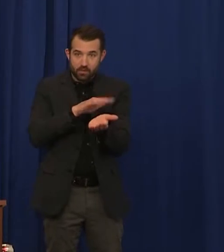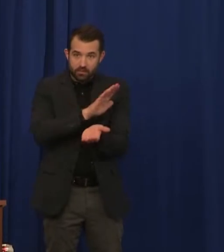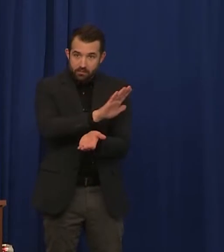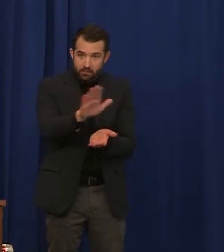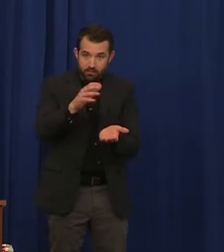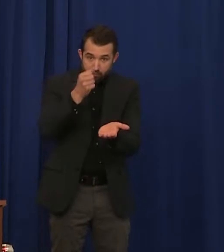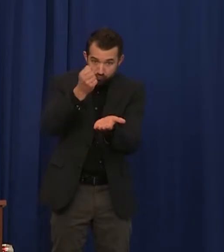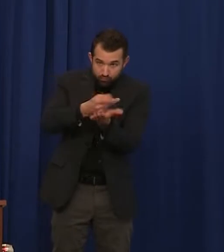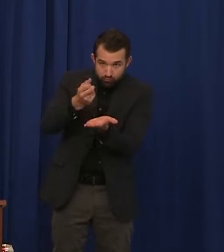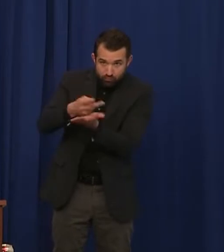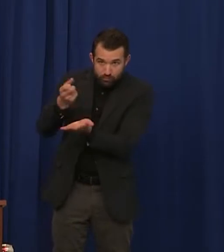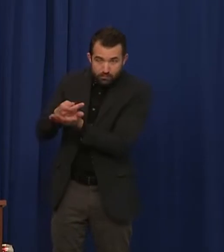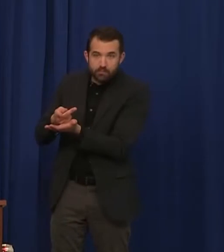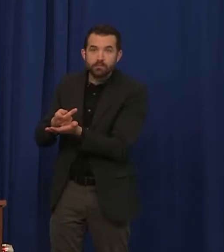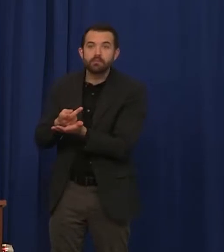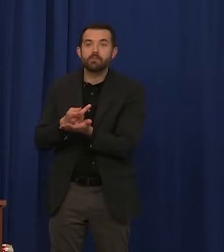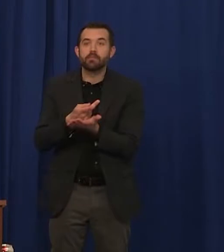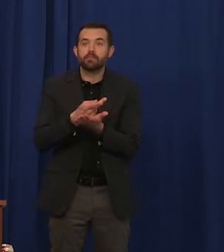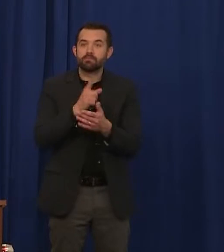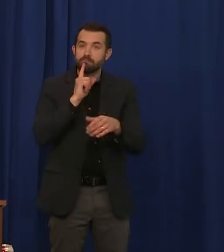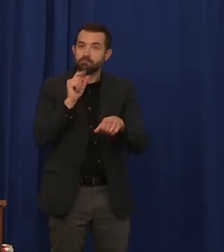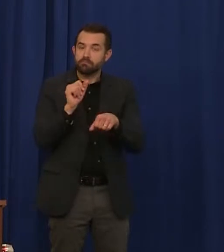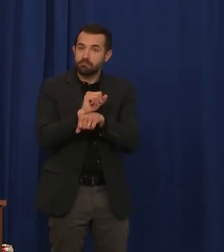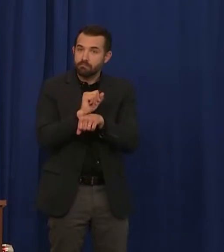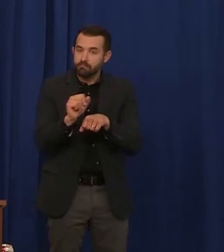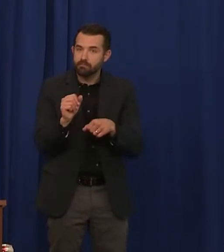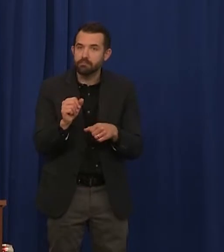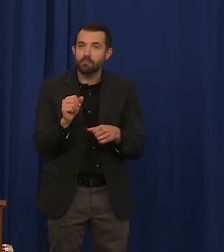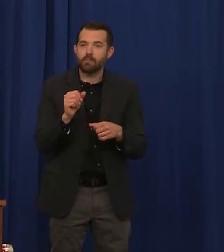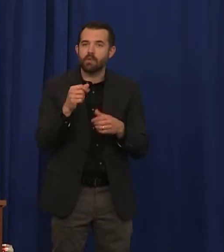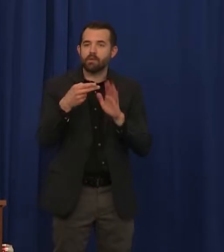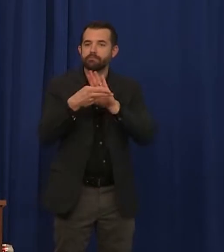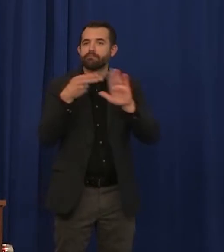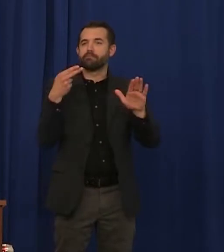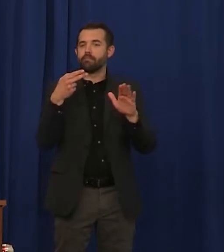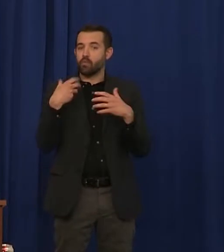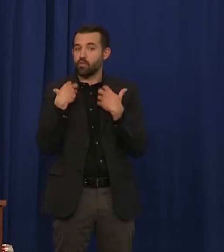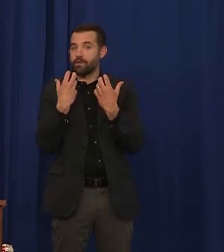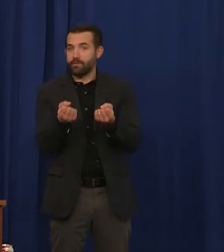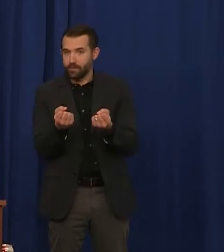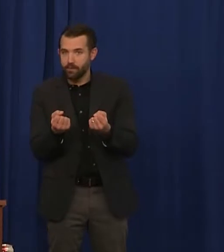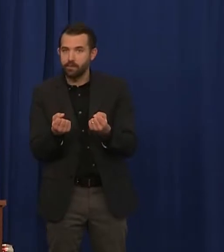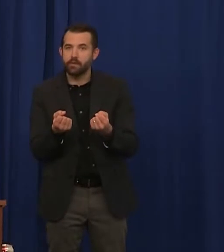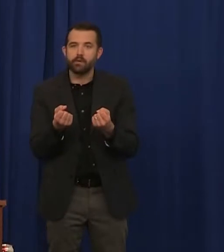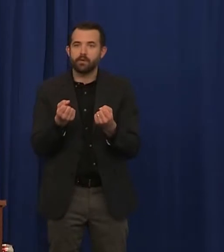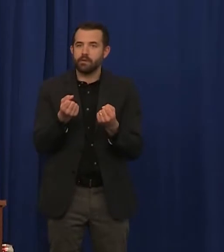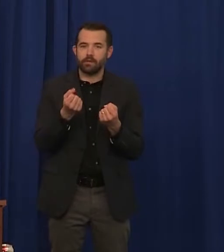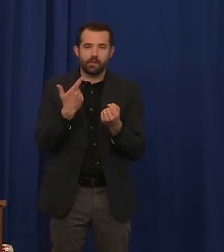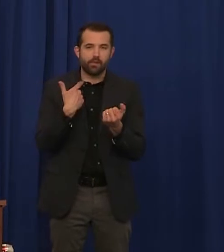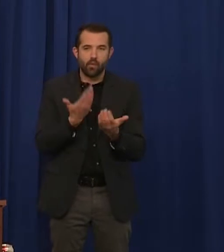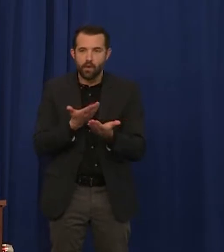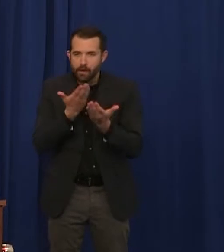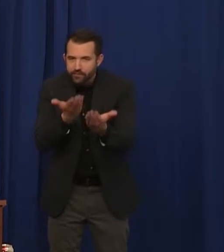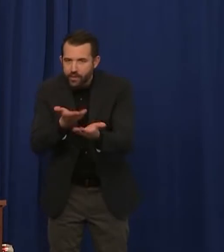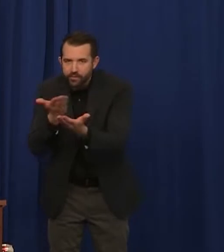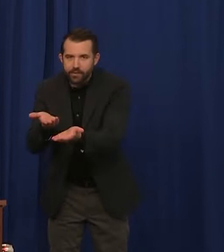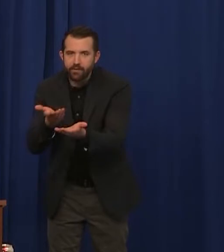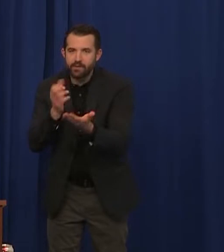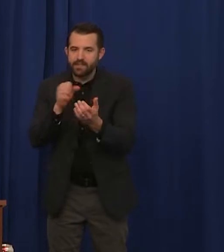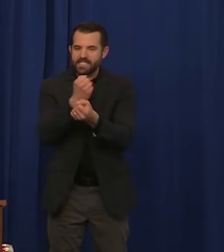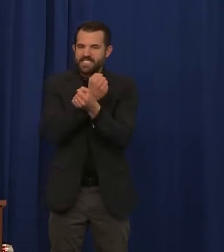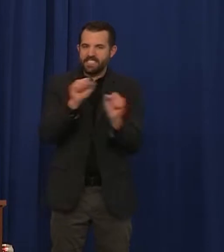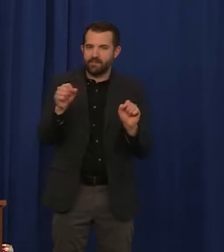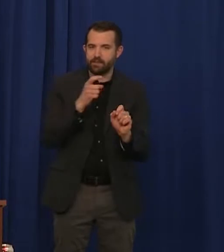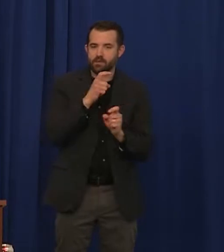are officially recovered from Maine CDC. Whether any one individual who has recovered